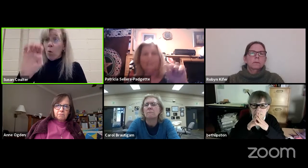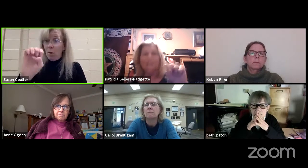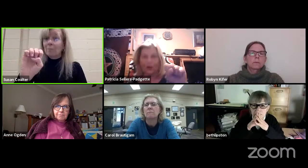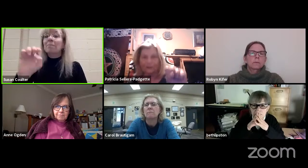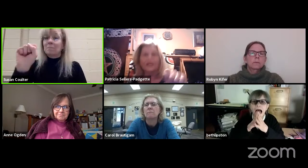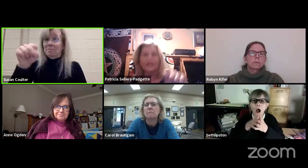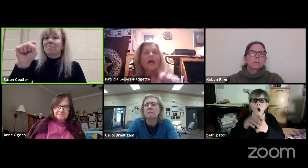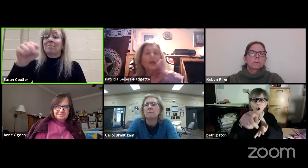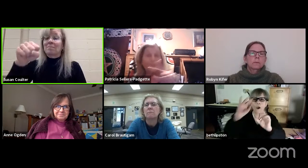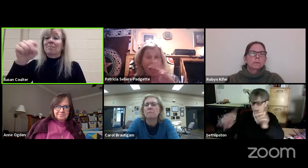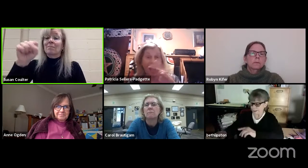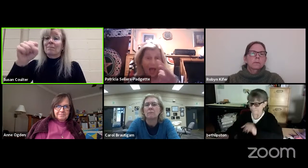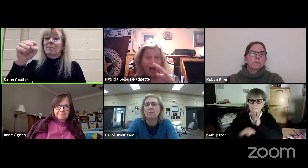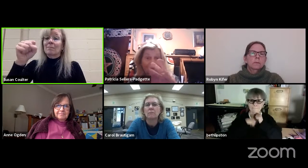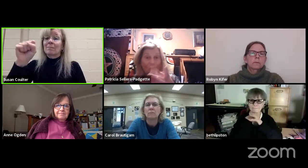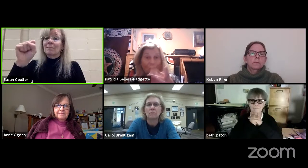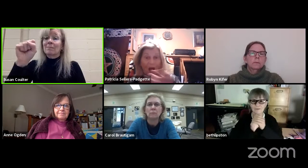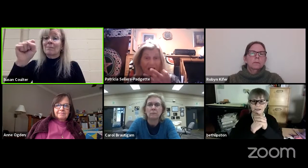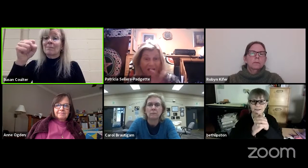Artichoke.